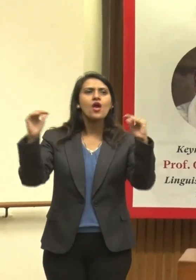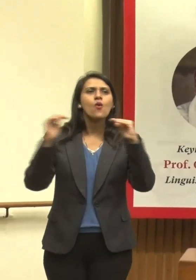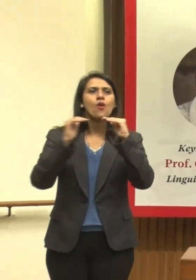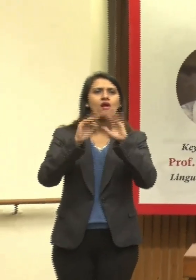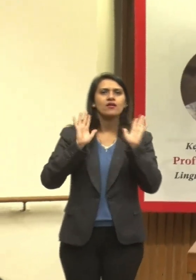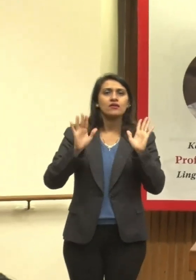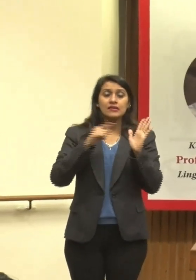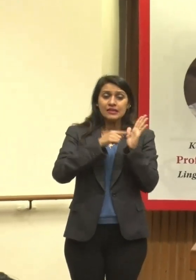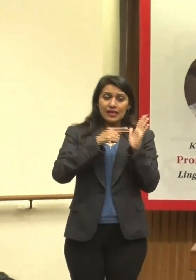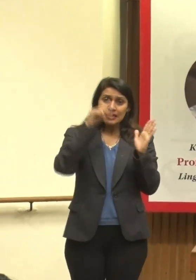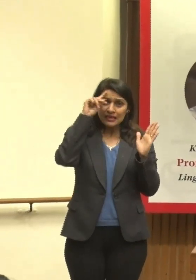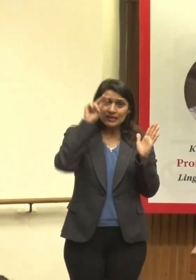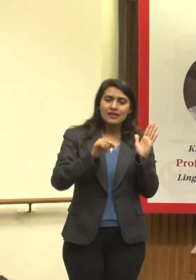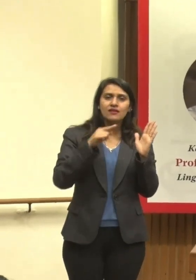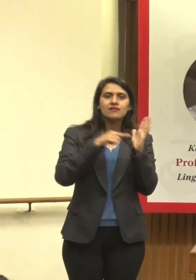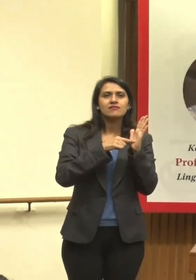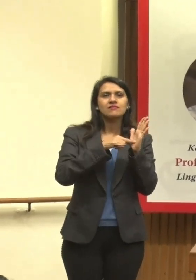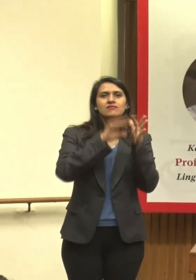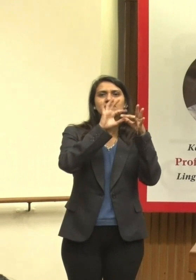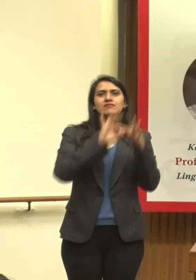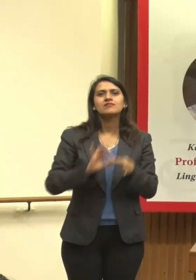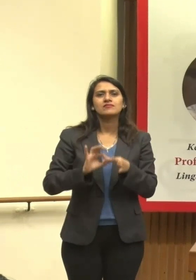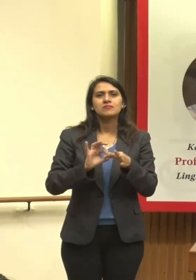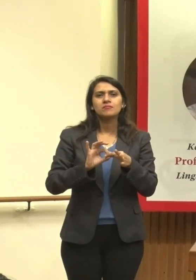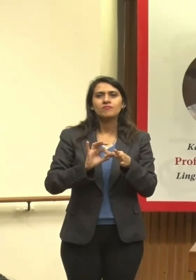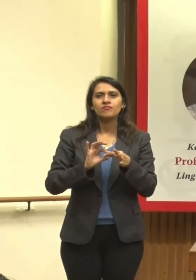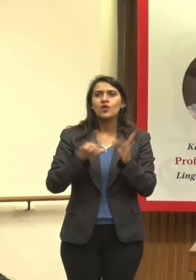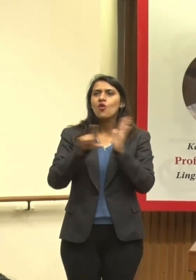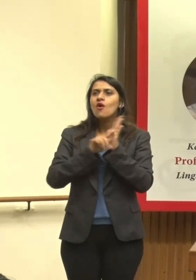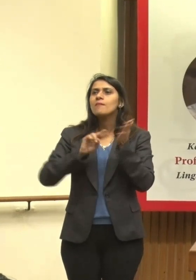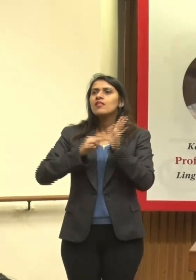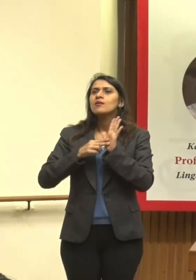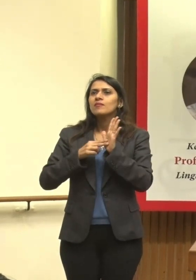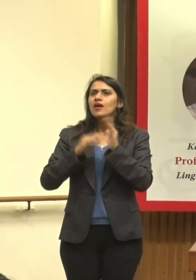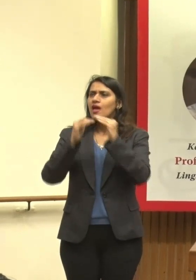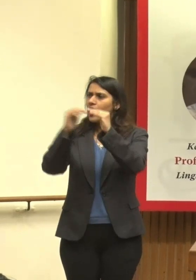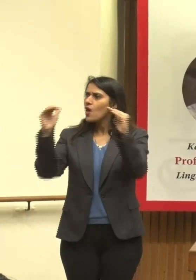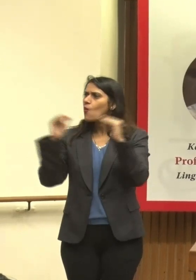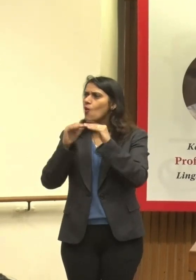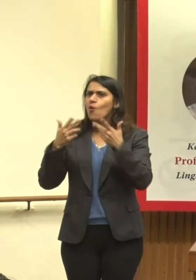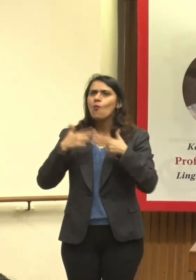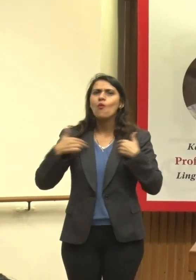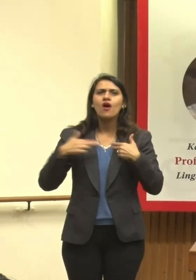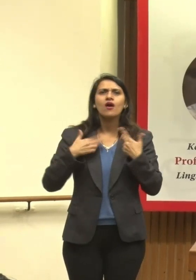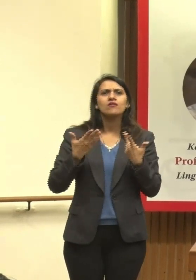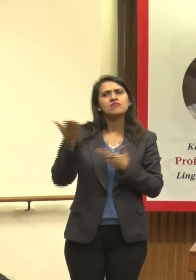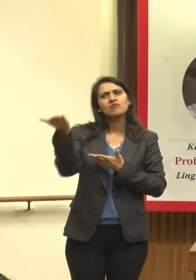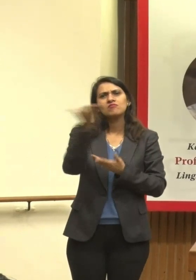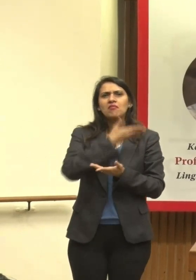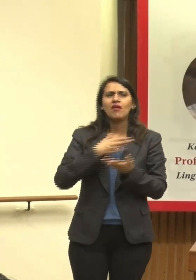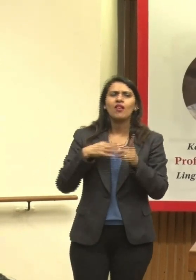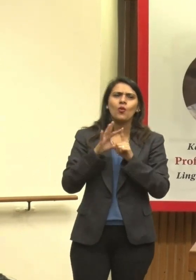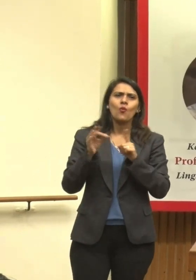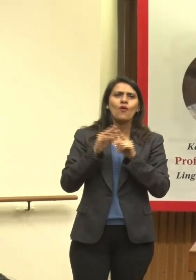that spirit has to be communicated to them. The rest the Vakil Sahab will do.